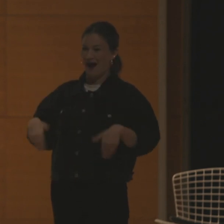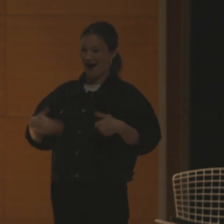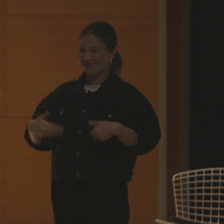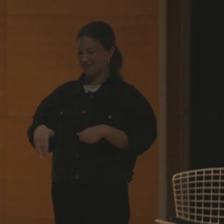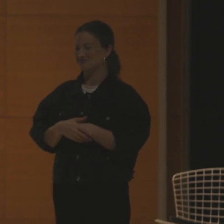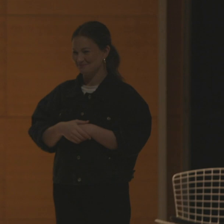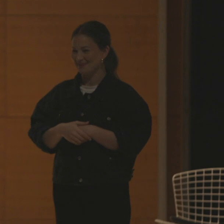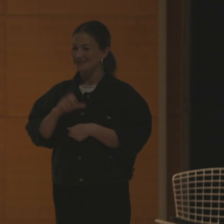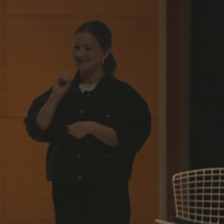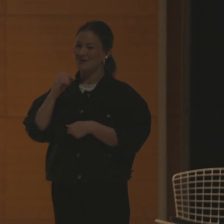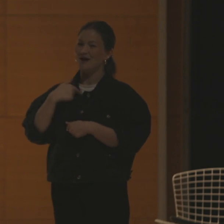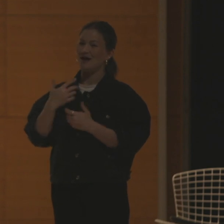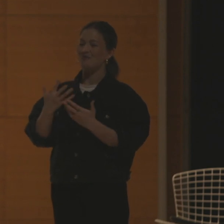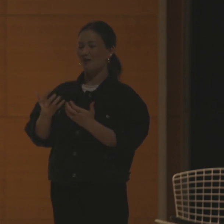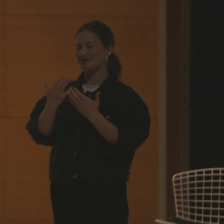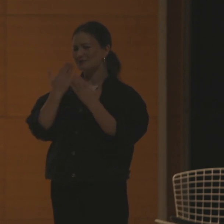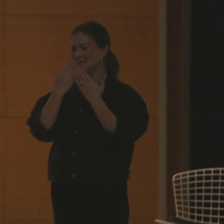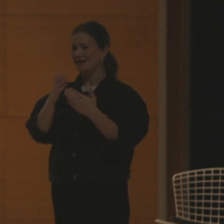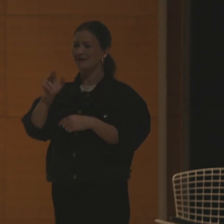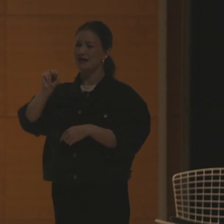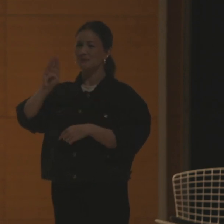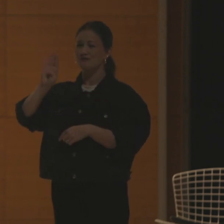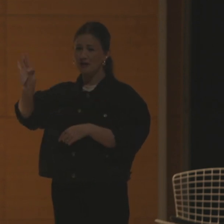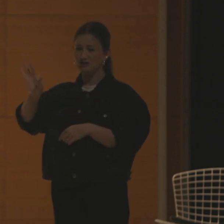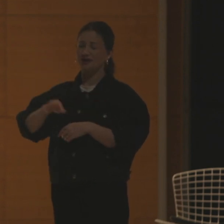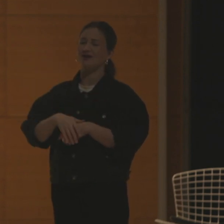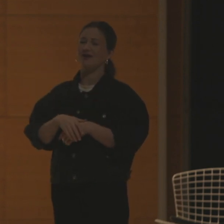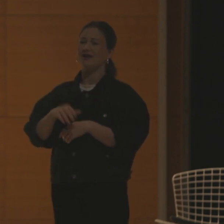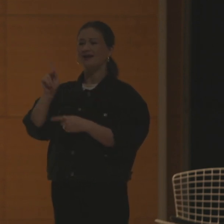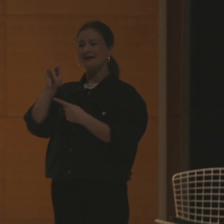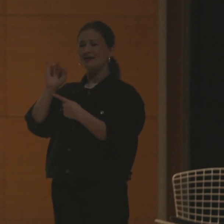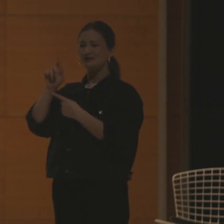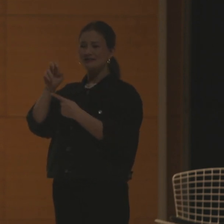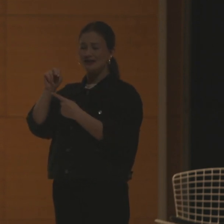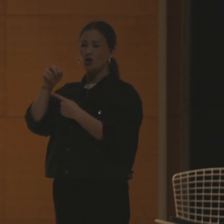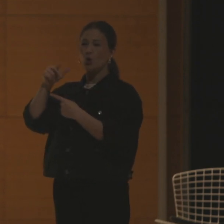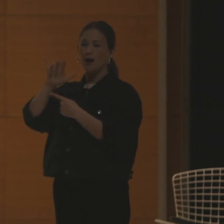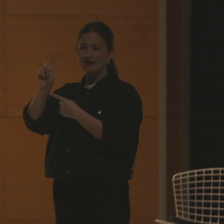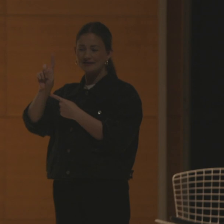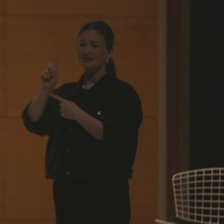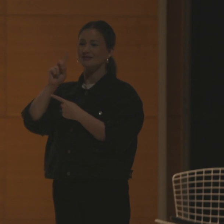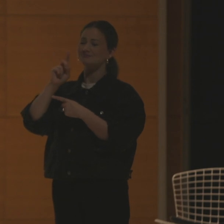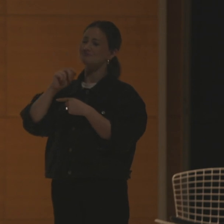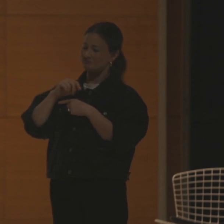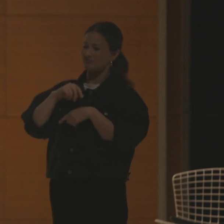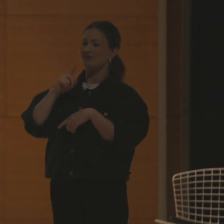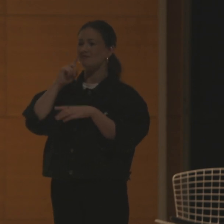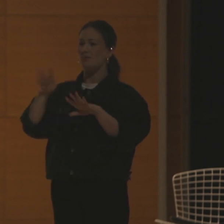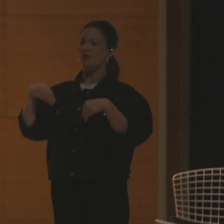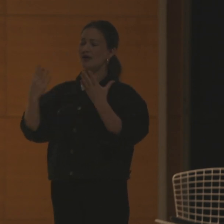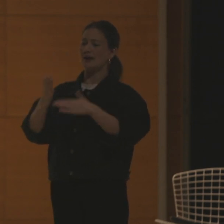So I want to extend my immense thanks to the National Book Foundation and Kirsten Valdez-Quaid for giving Holding Pattern a